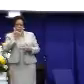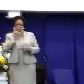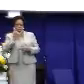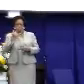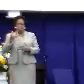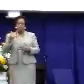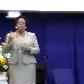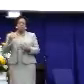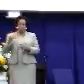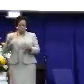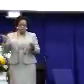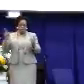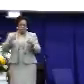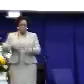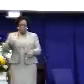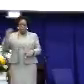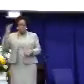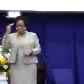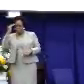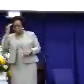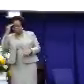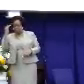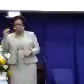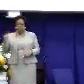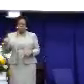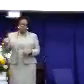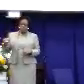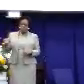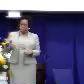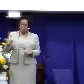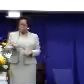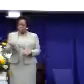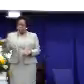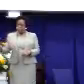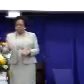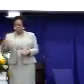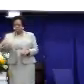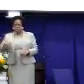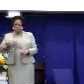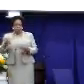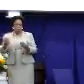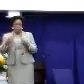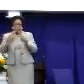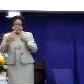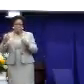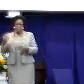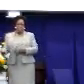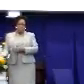are going on that make you think that it's normal. And so we want to say this